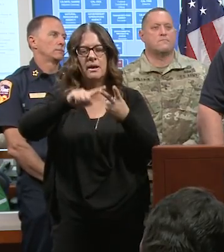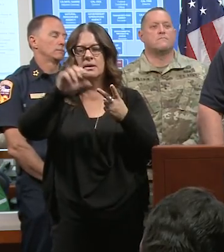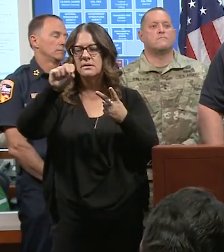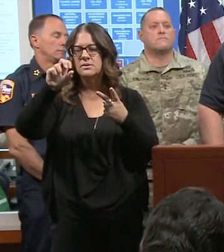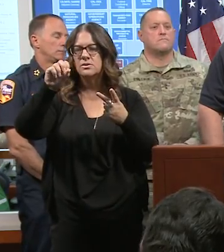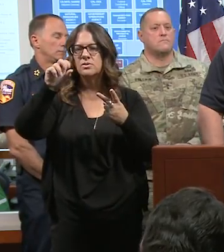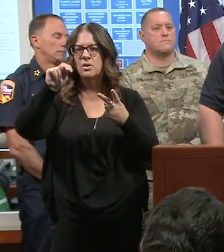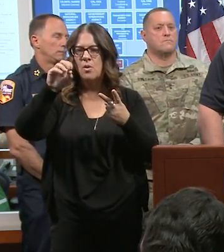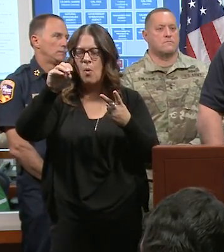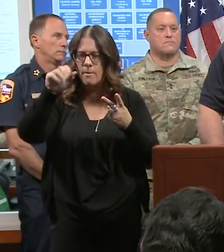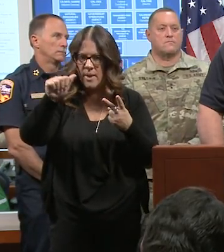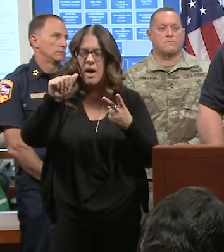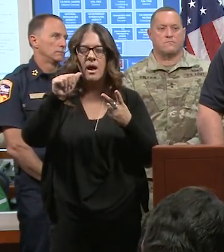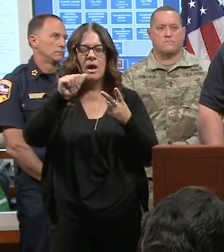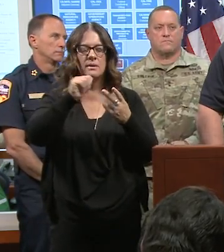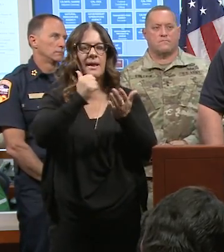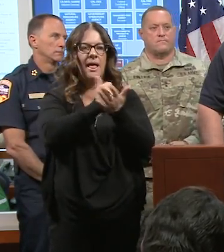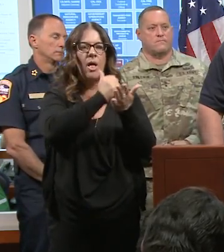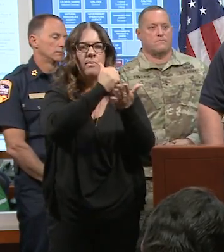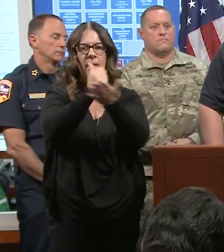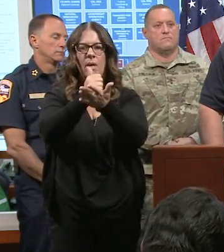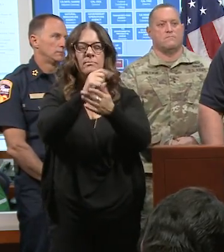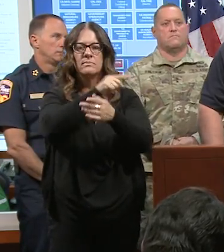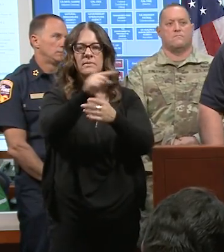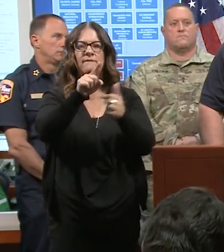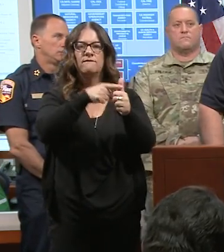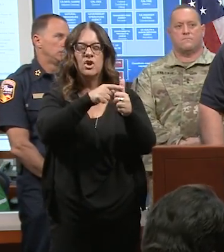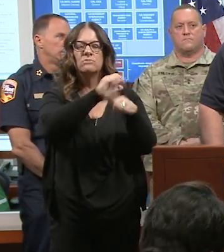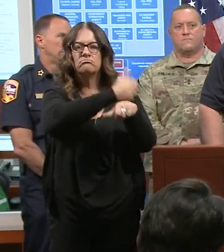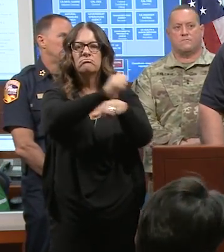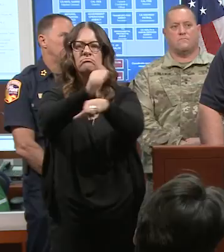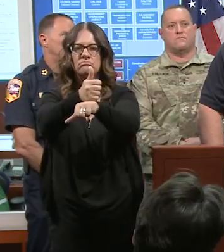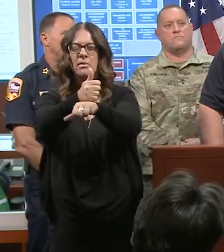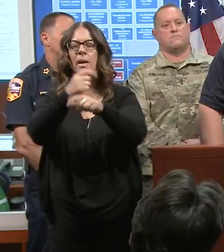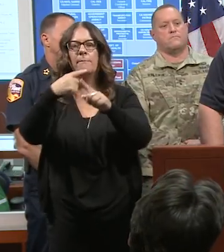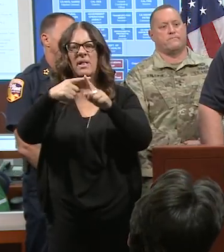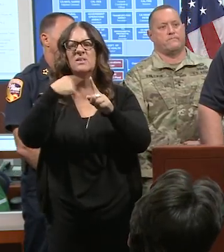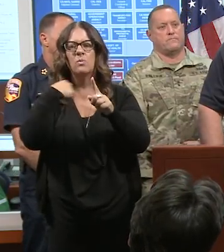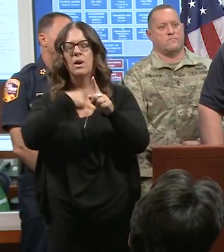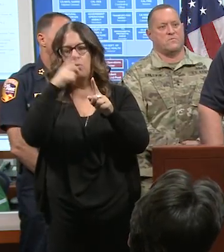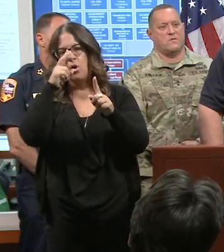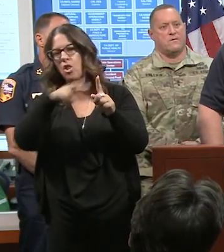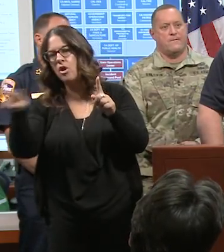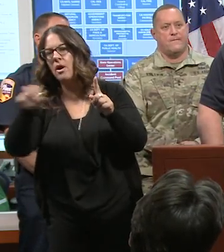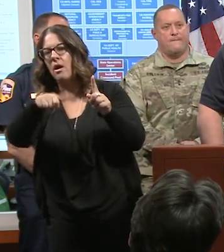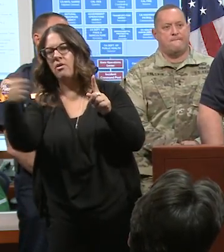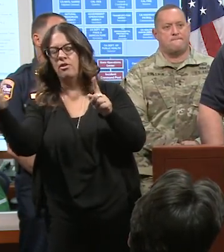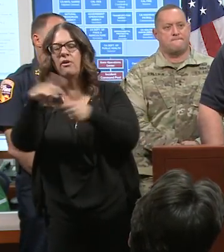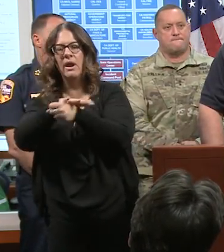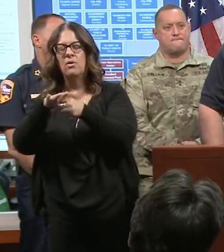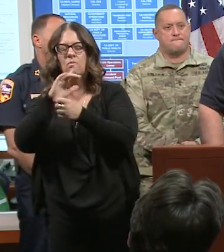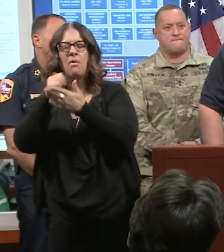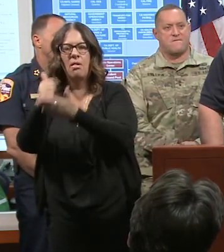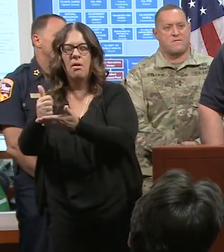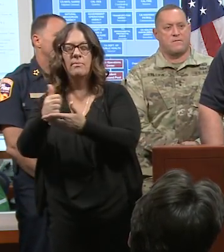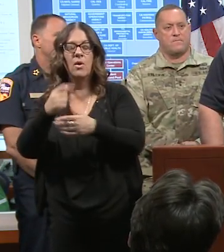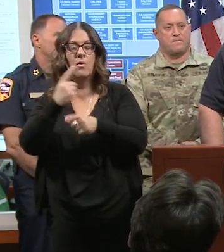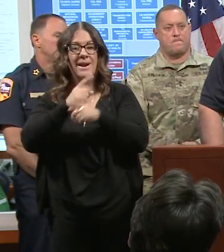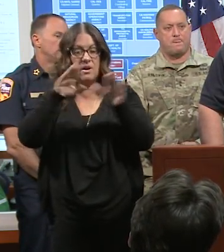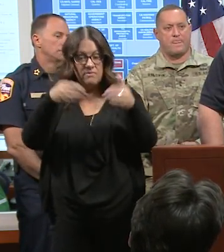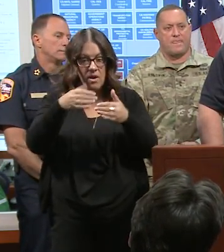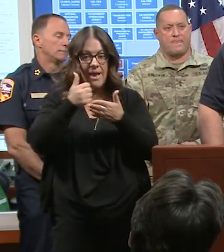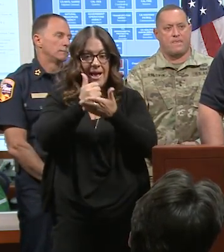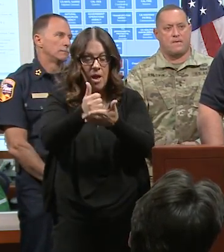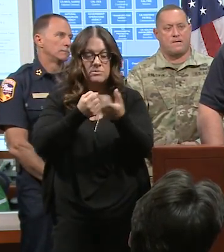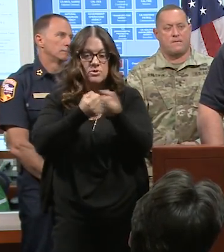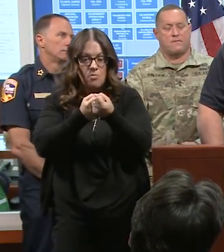when situations warrant that we could do that. But, you know, in the meantime, what we're trying to do is help people that are sheltered